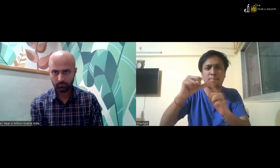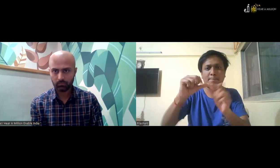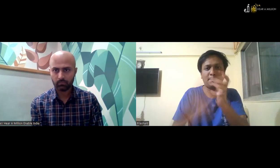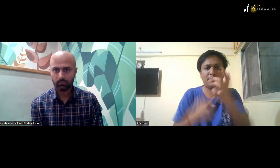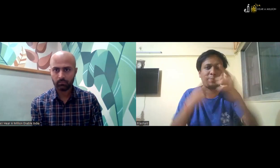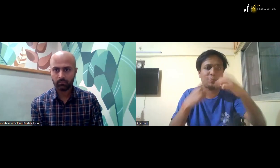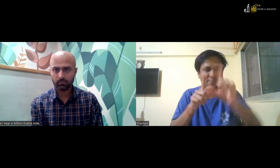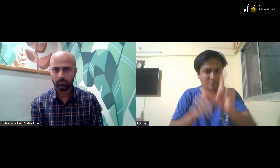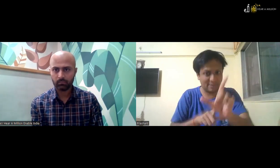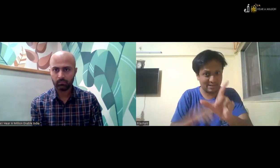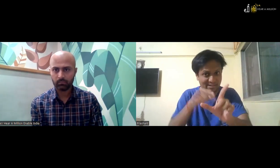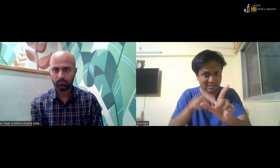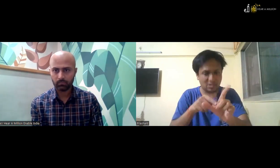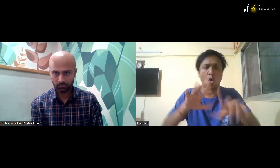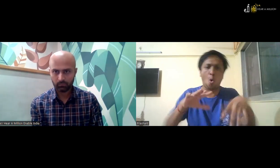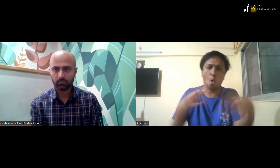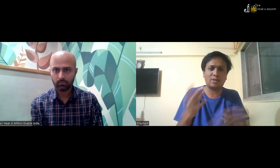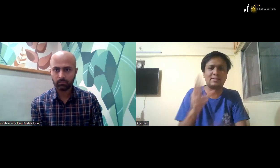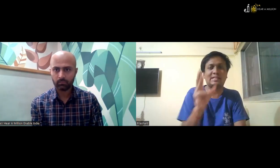first they have to get,